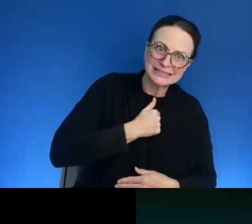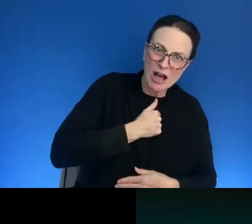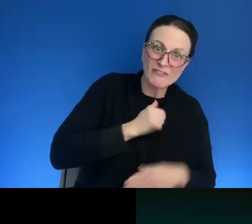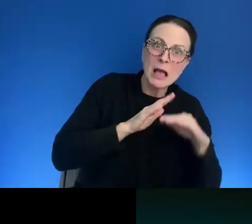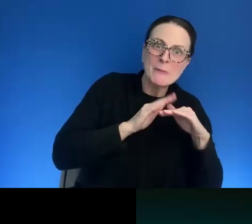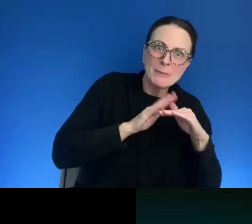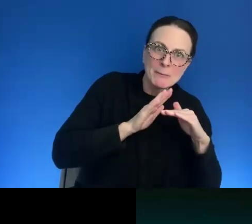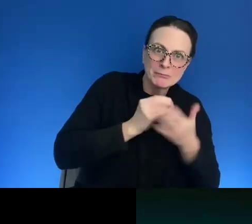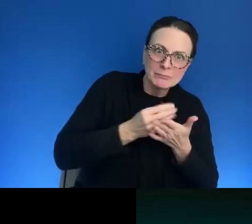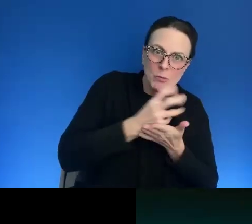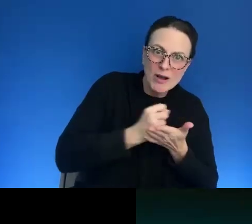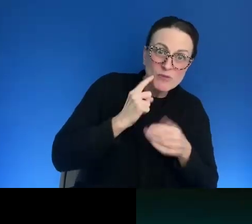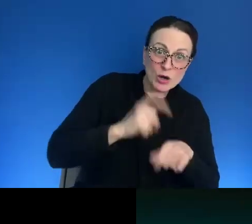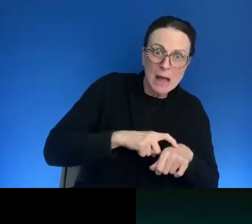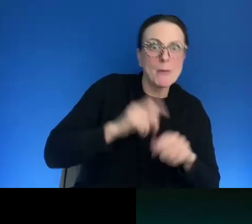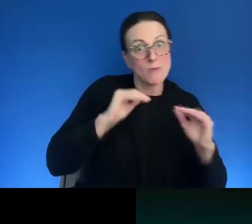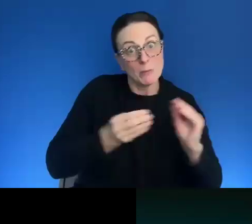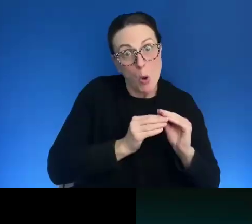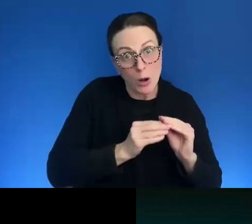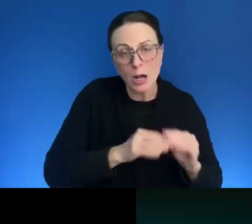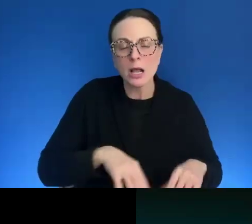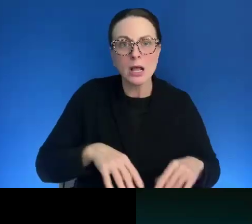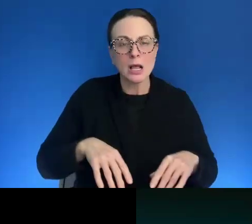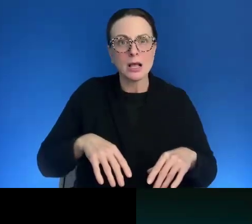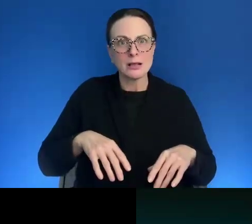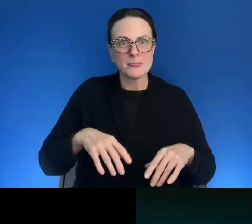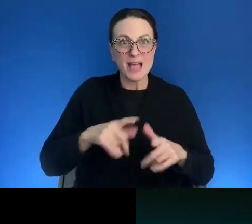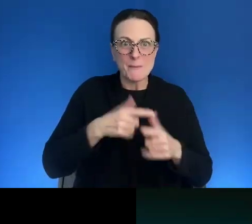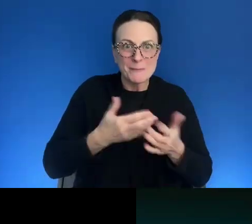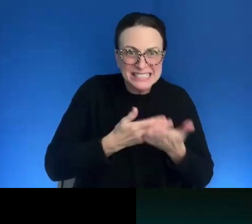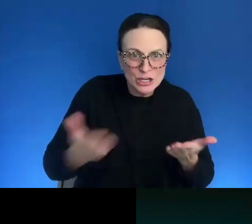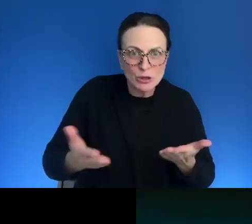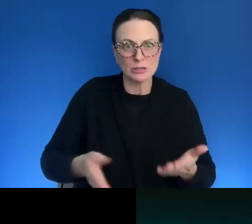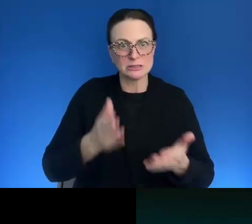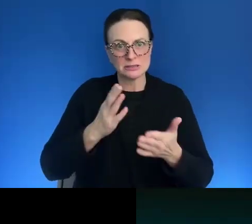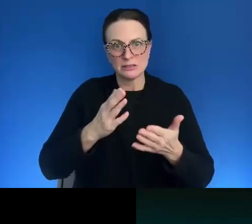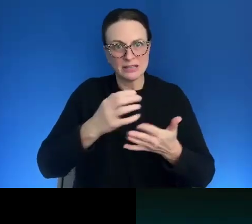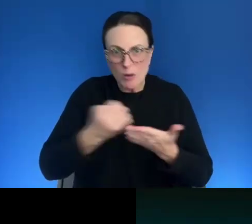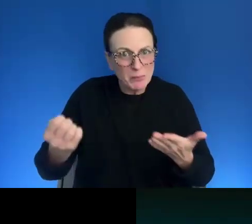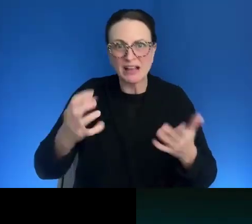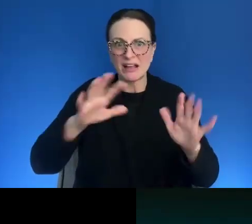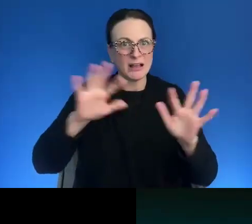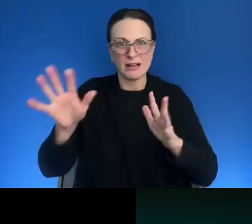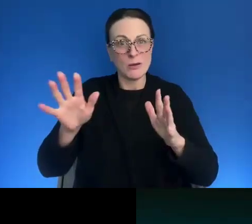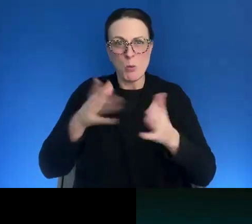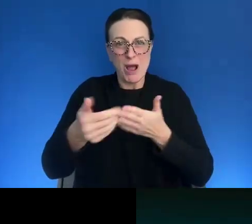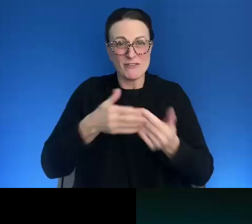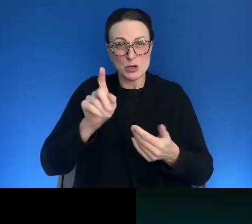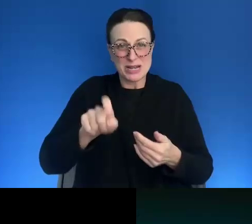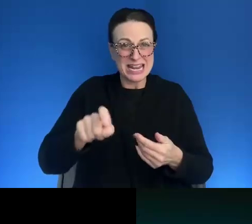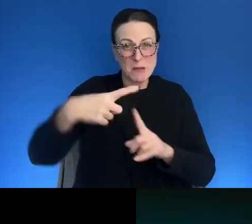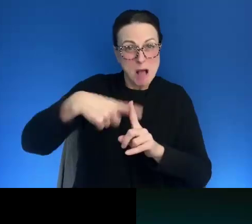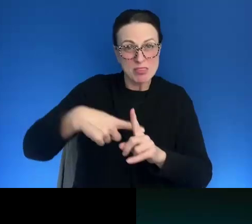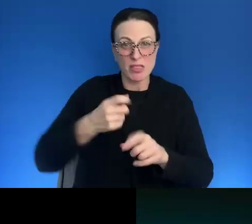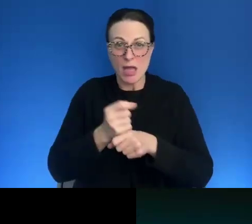wage for your time, hopefully a lot more, and then for your materials, your supplies, any monthly